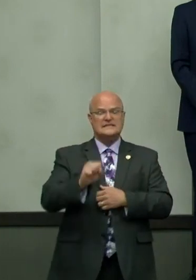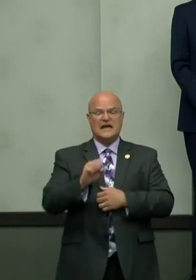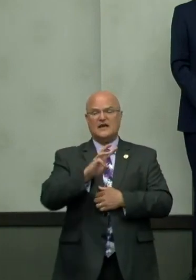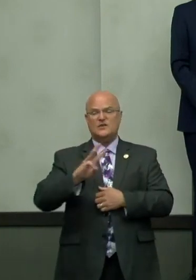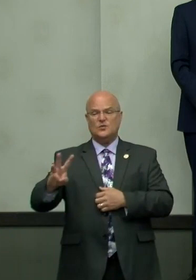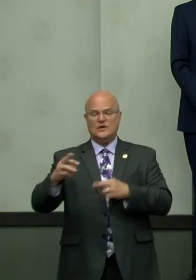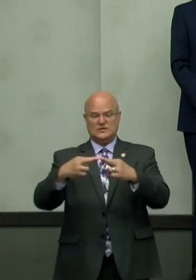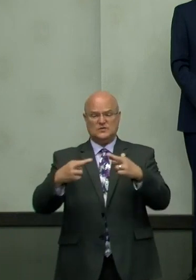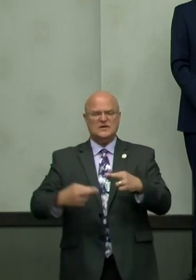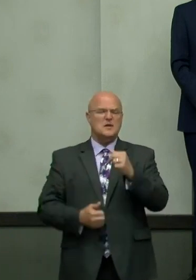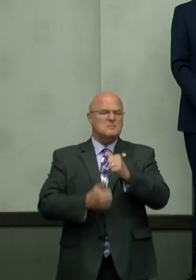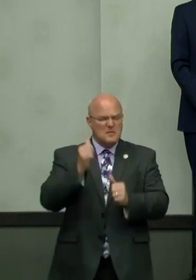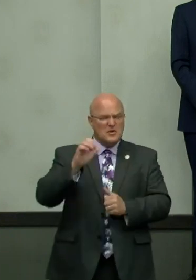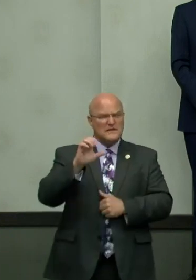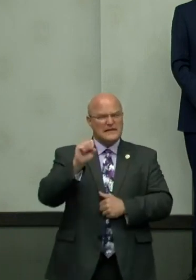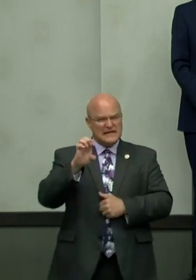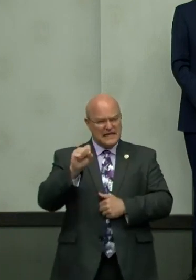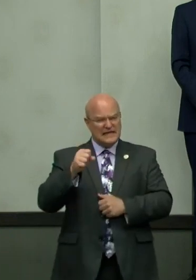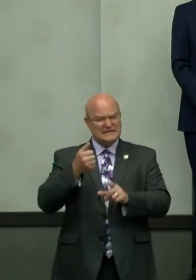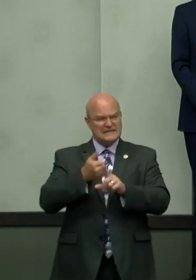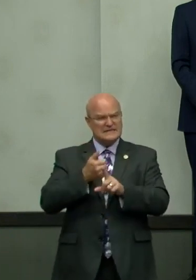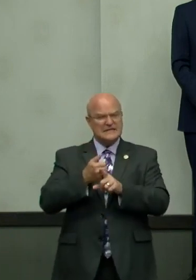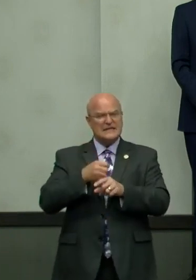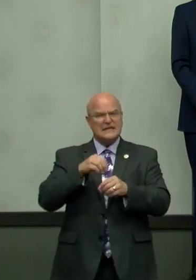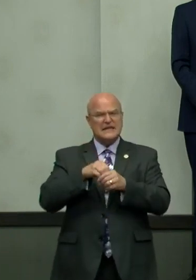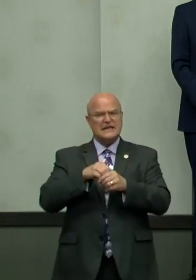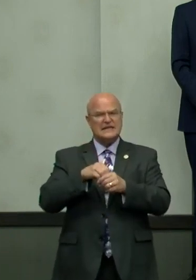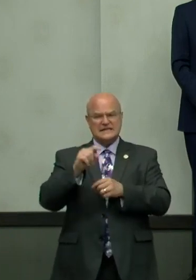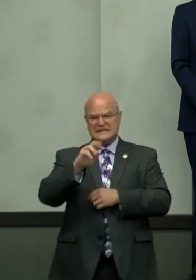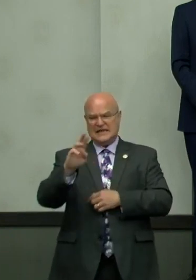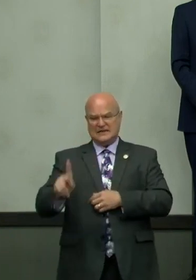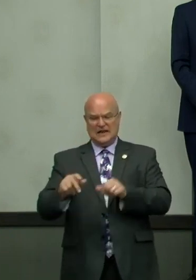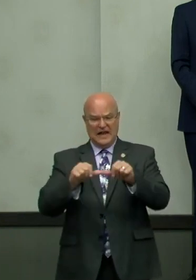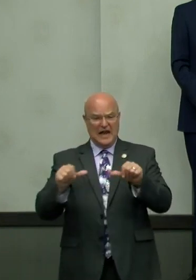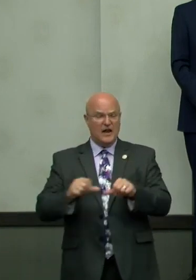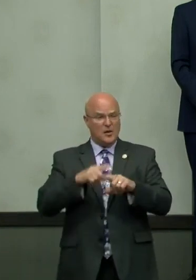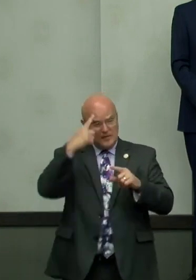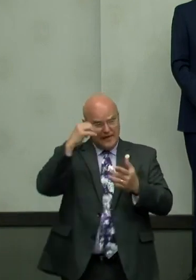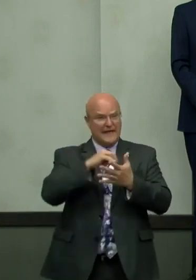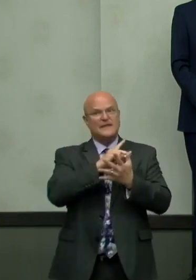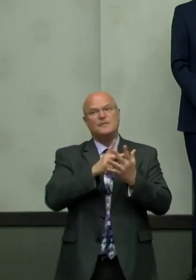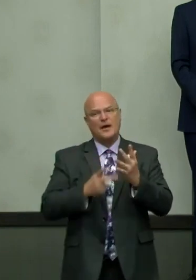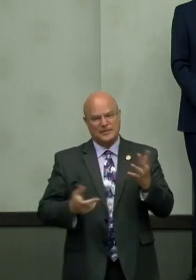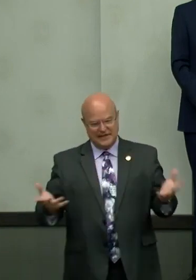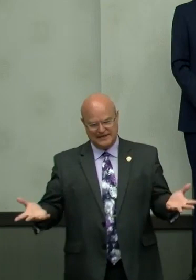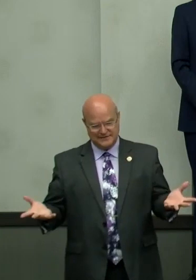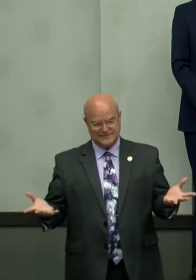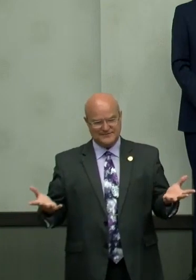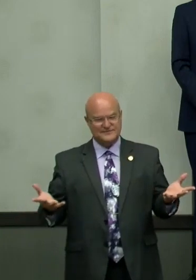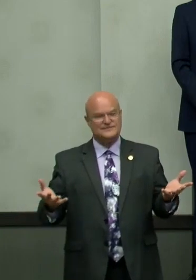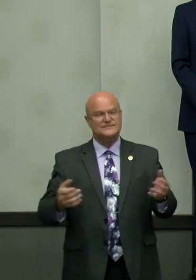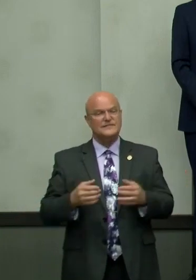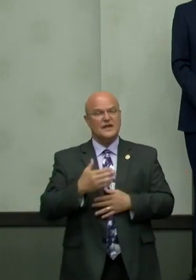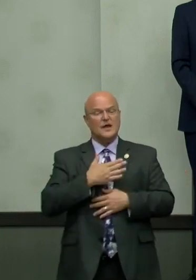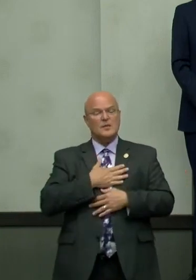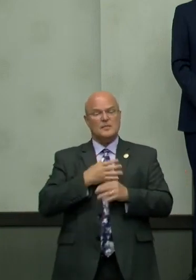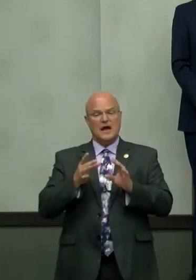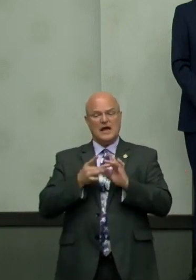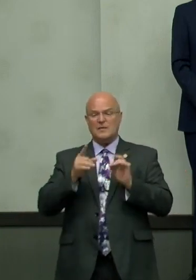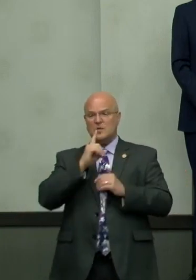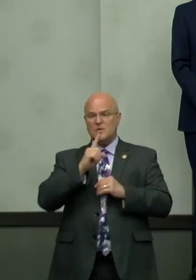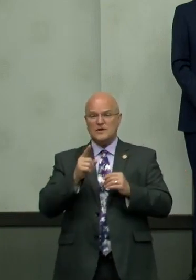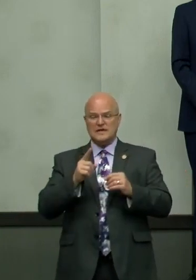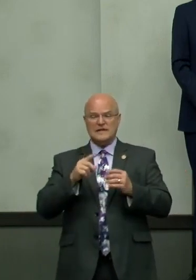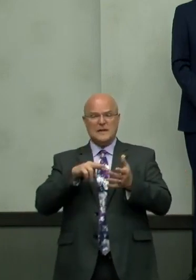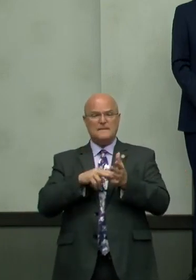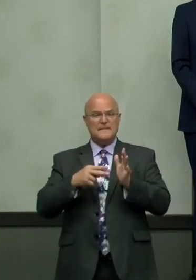region, most of the cases have been in the Texarkana area because that's where the population is. My comments were really